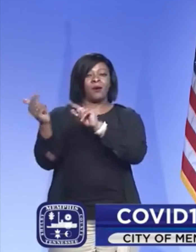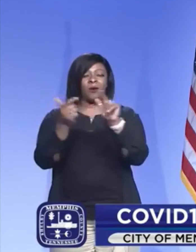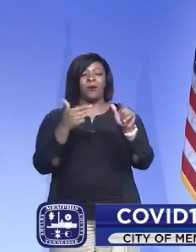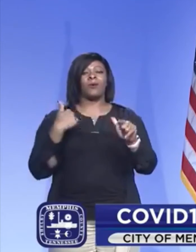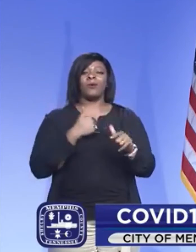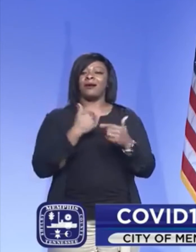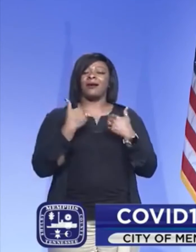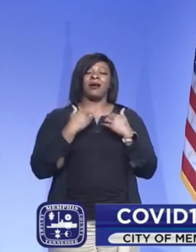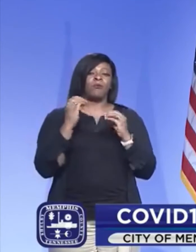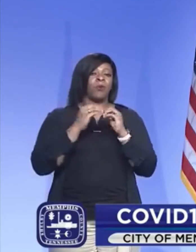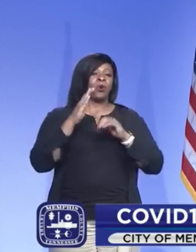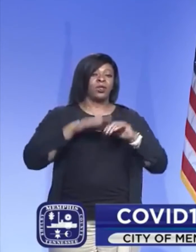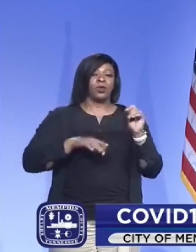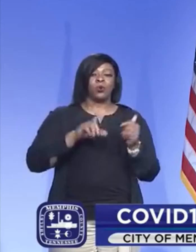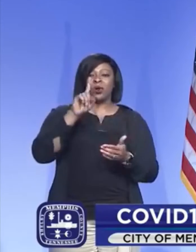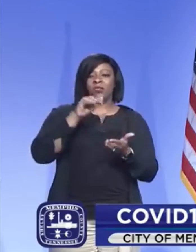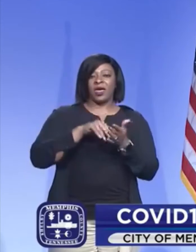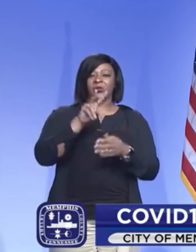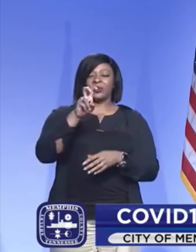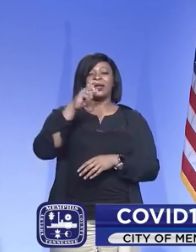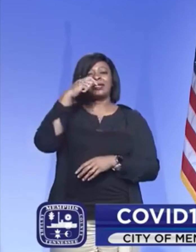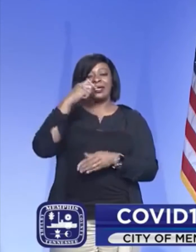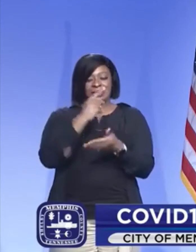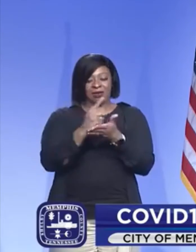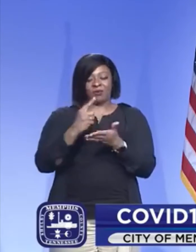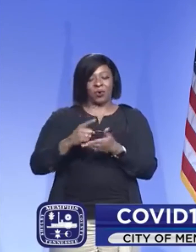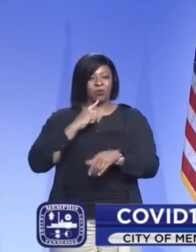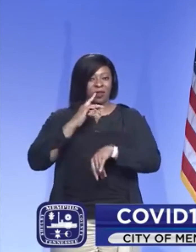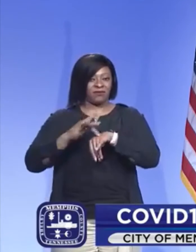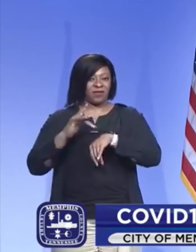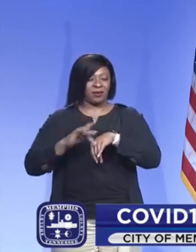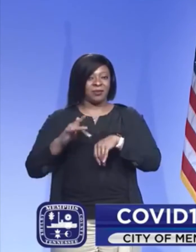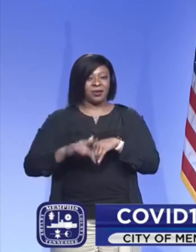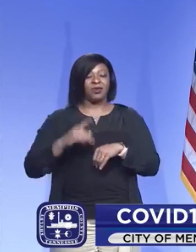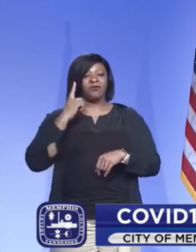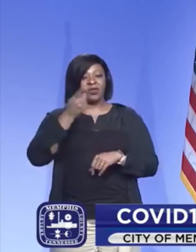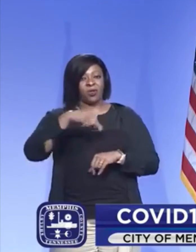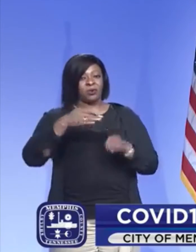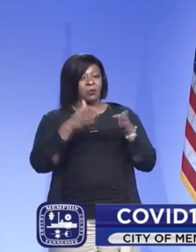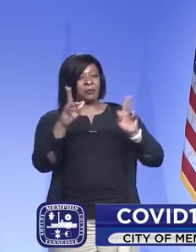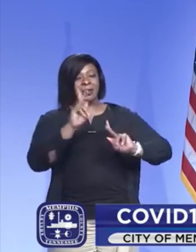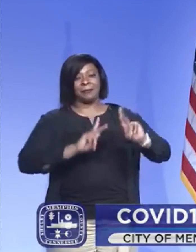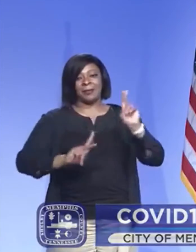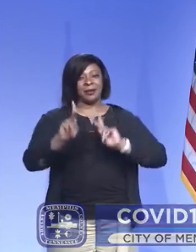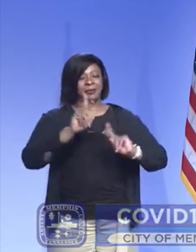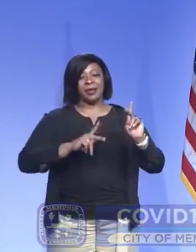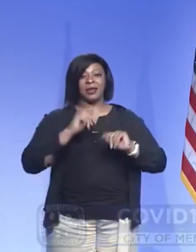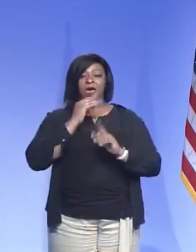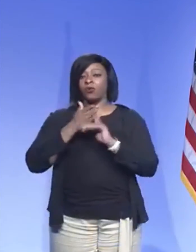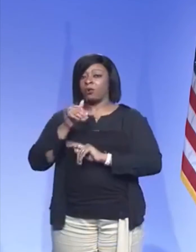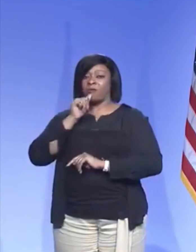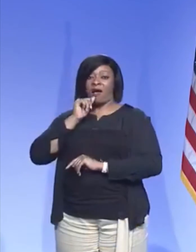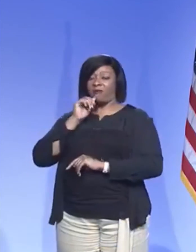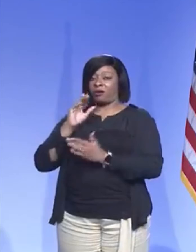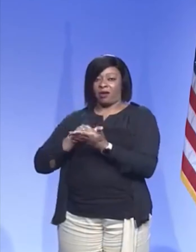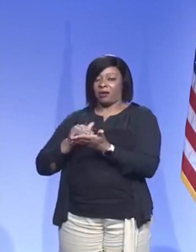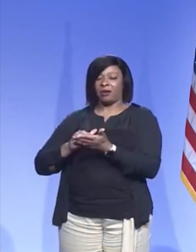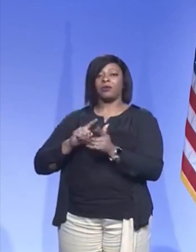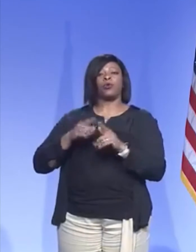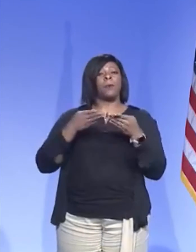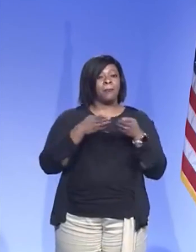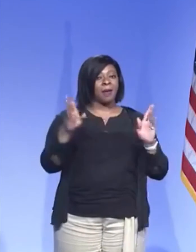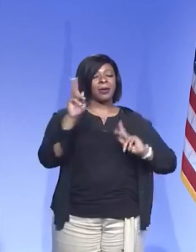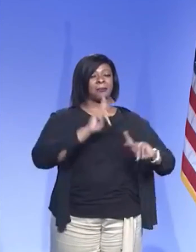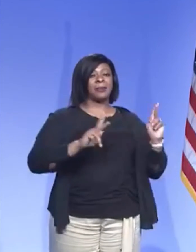have more than 12,000 tests a week that we have just available to the public. That's not through your private provider. And so